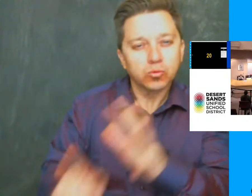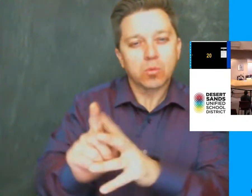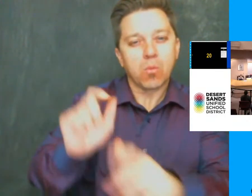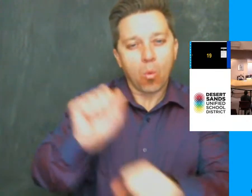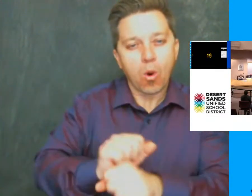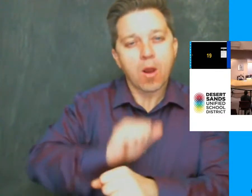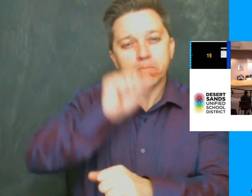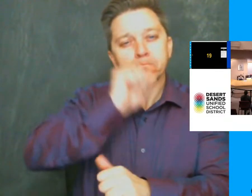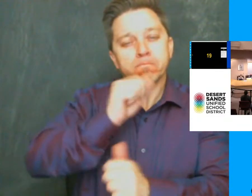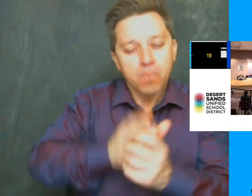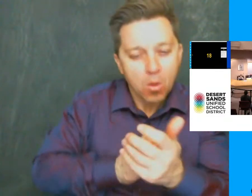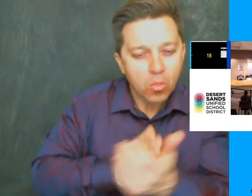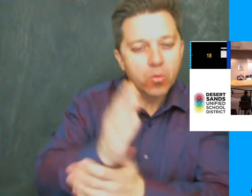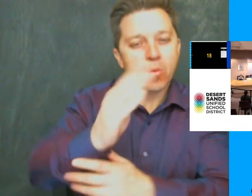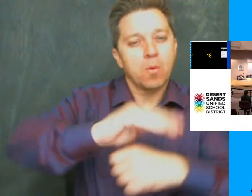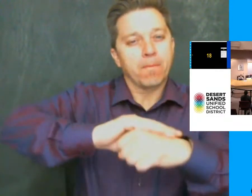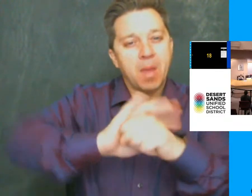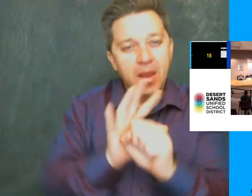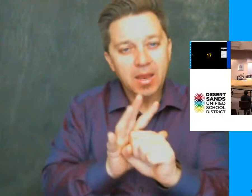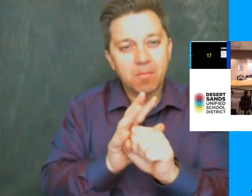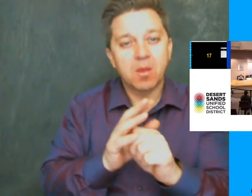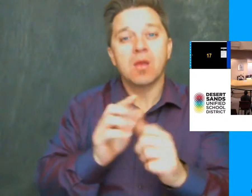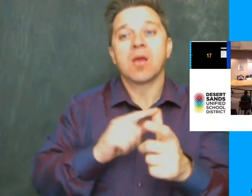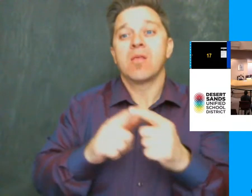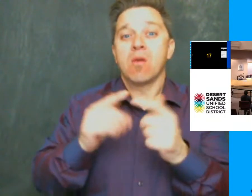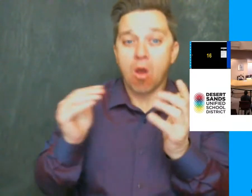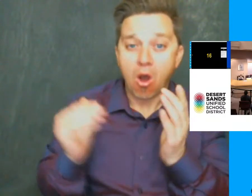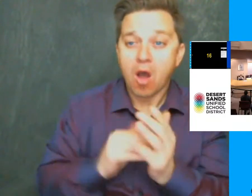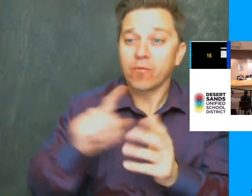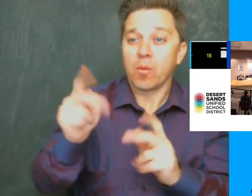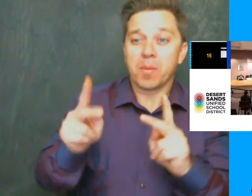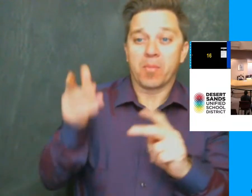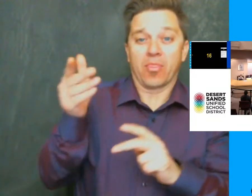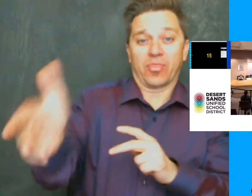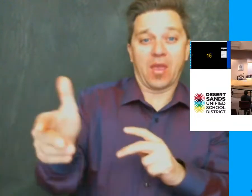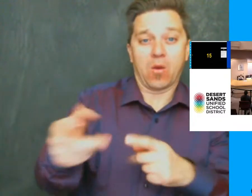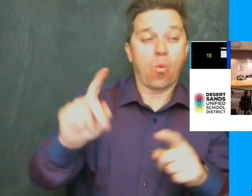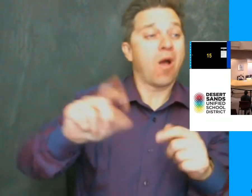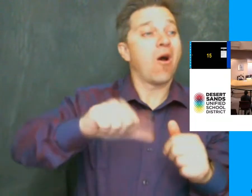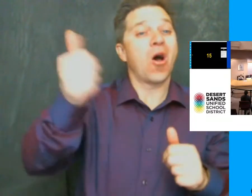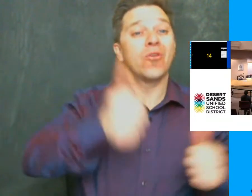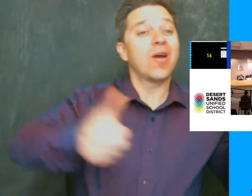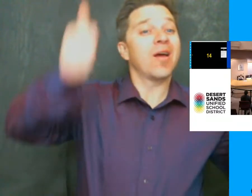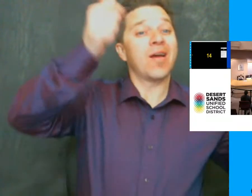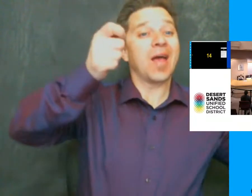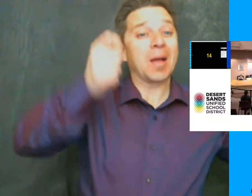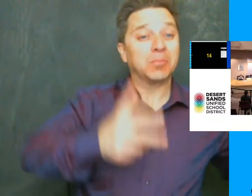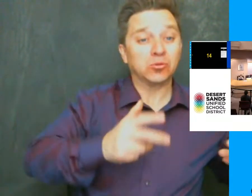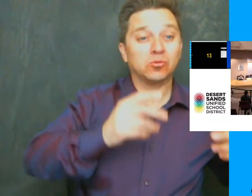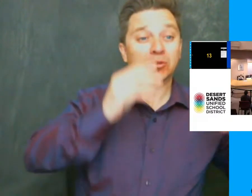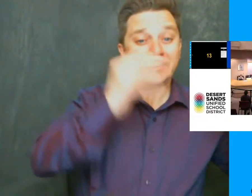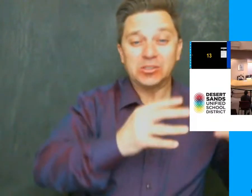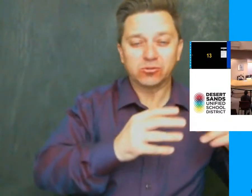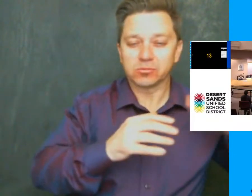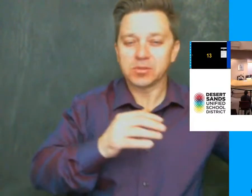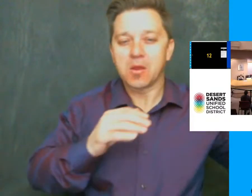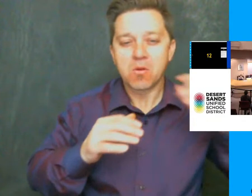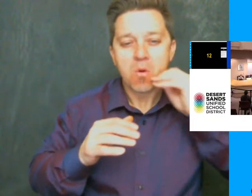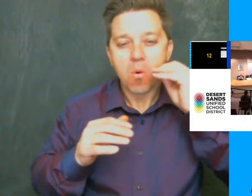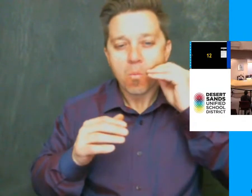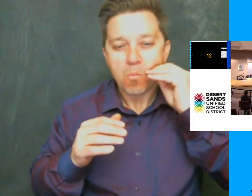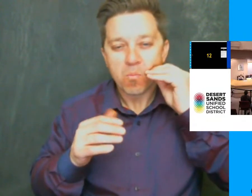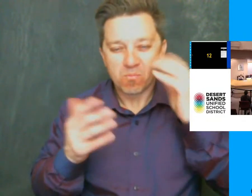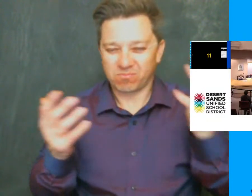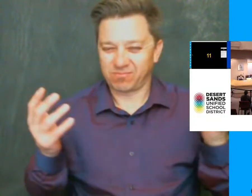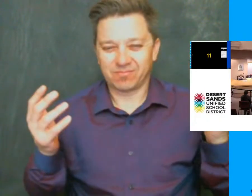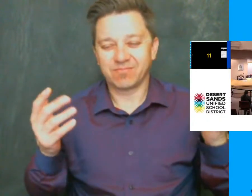pandemic, and we're often the only ones there while administrators and teachers were home. So they're very upset about